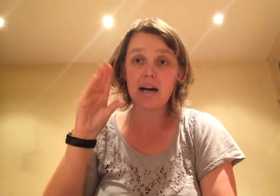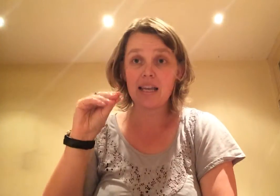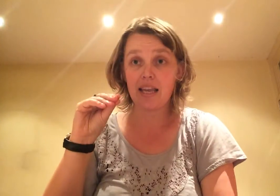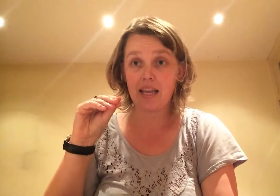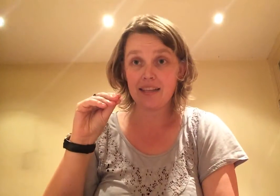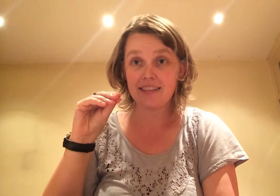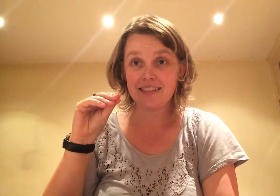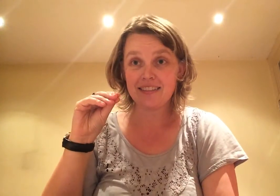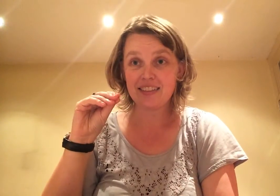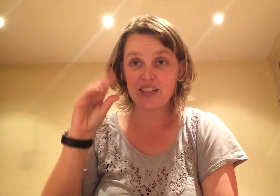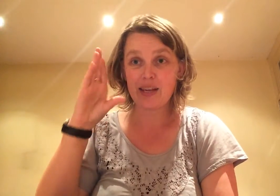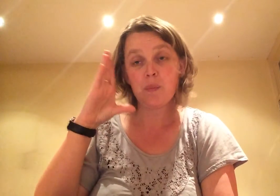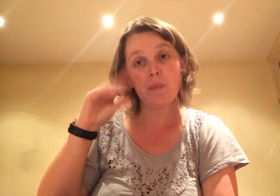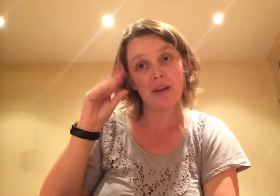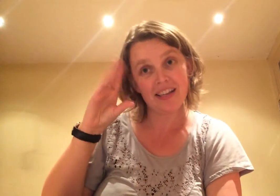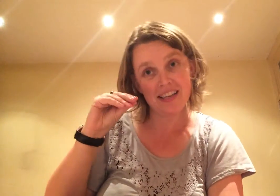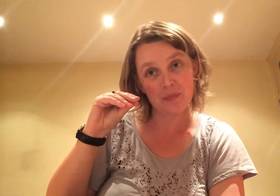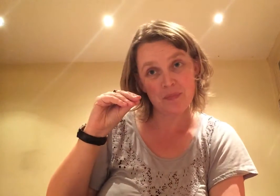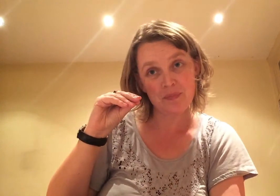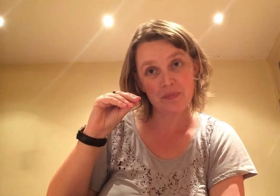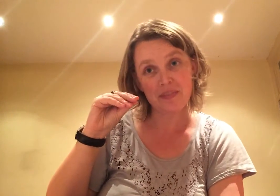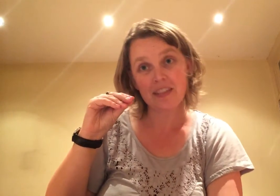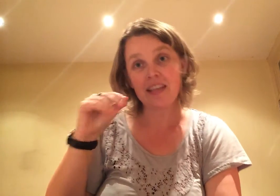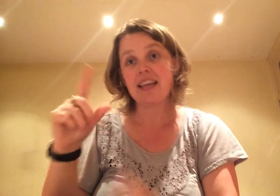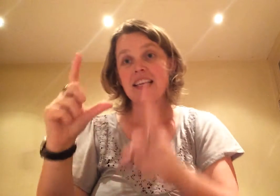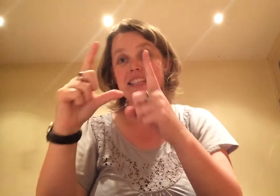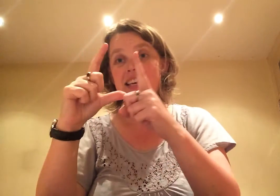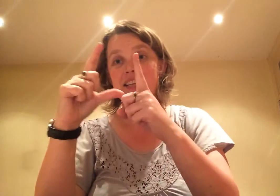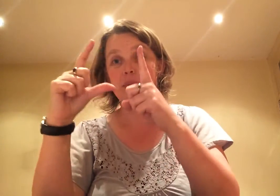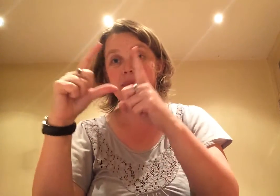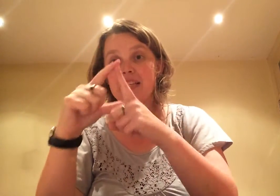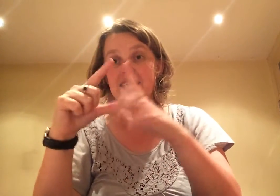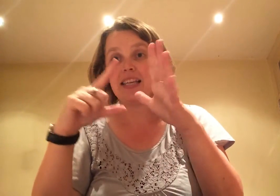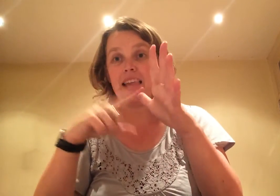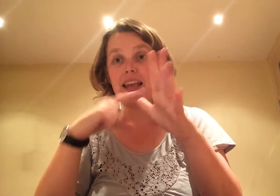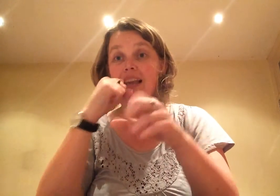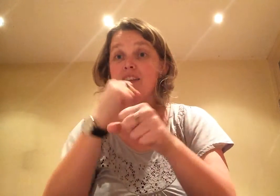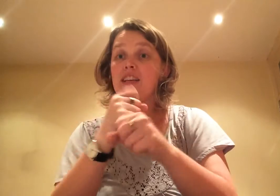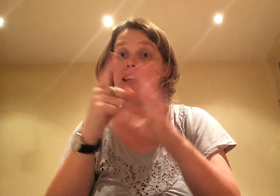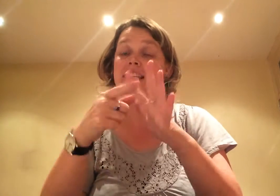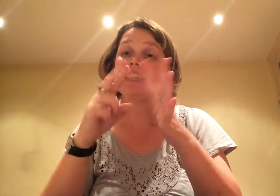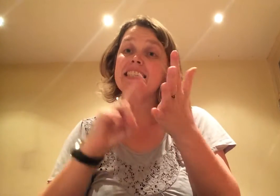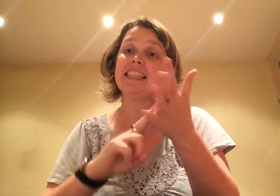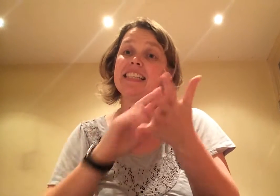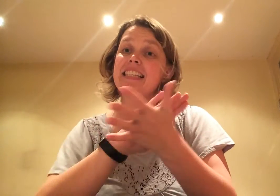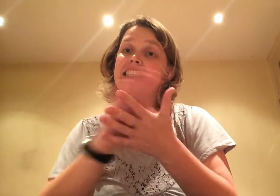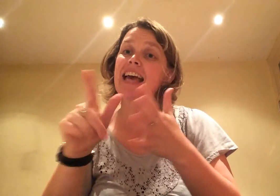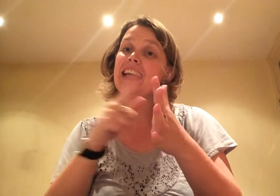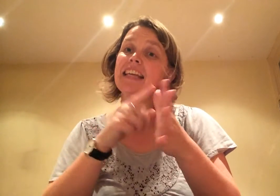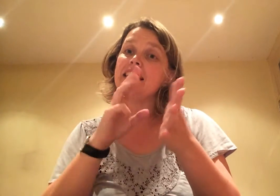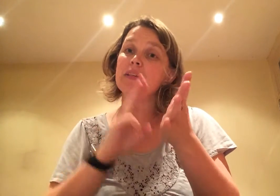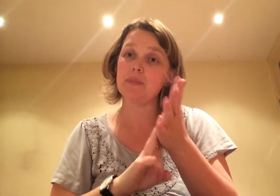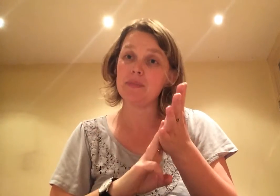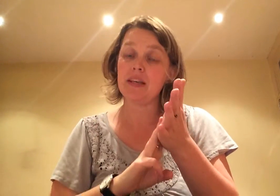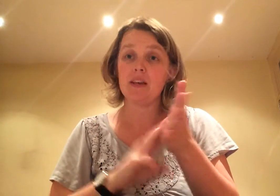Barking. Okay, Barking. Dagenham, DAG. Dagenham. We